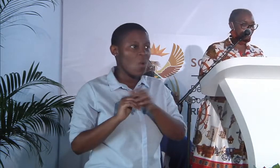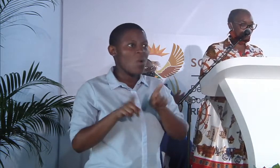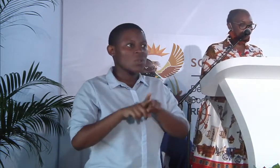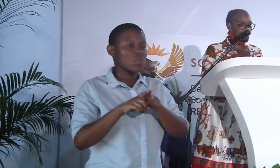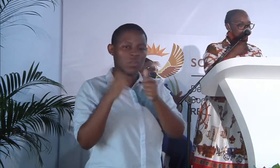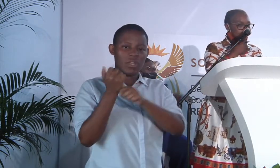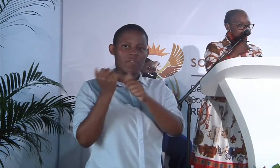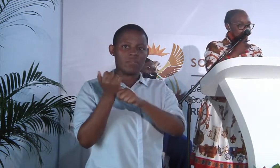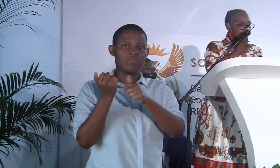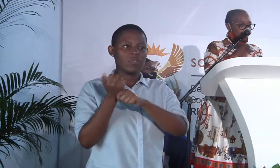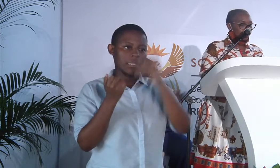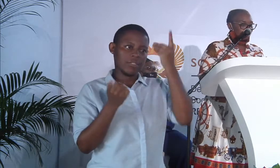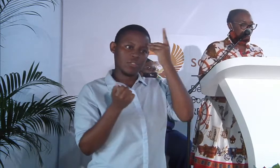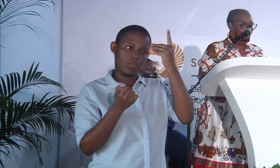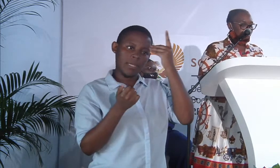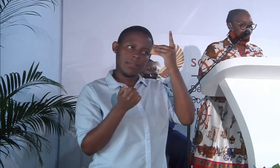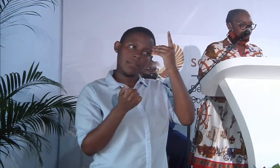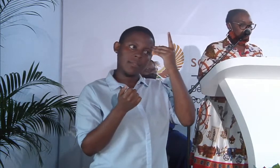eThekwini Metro.